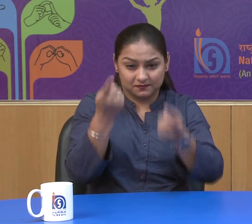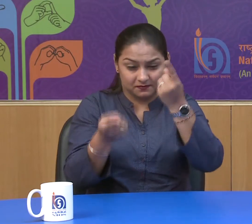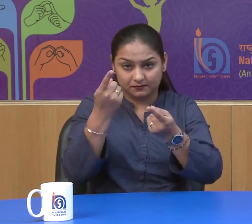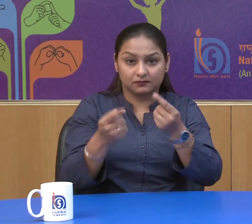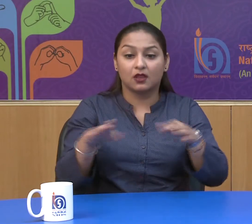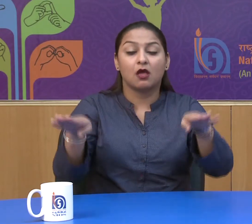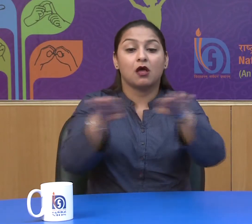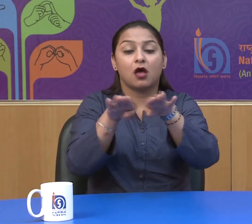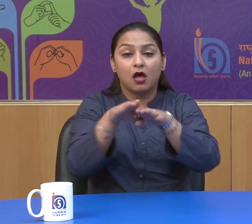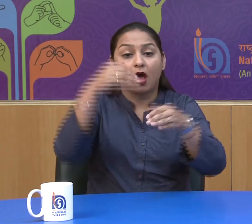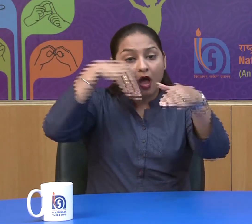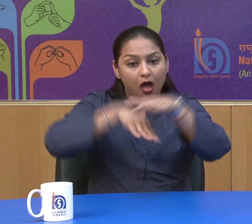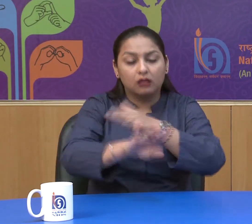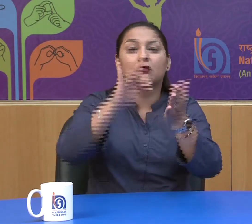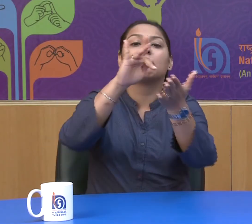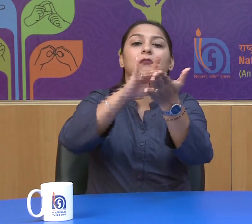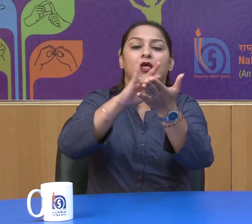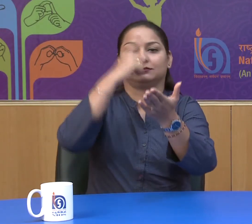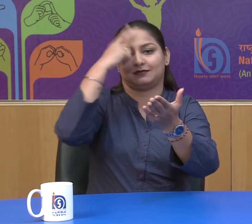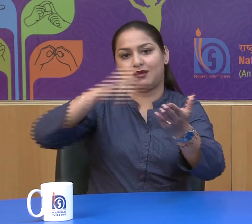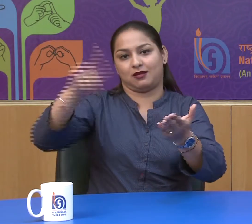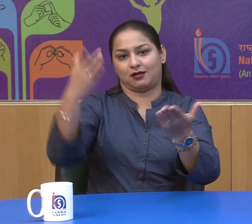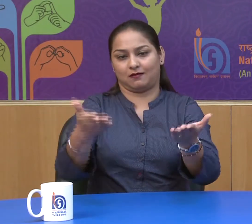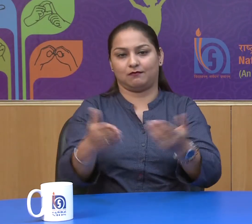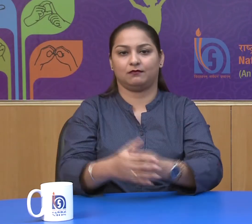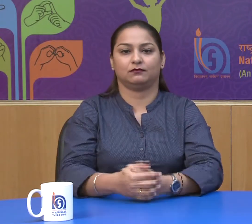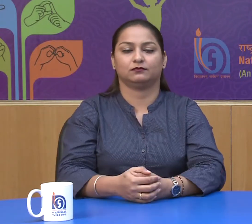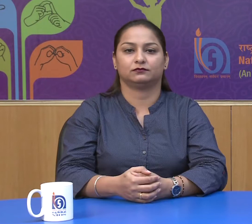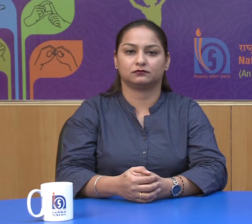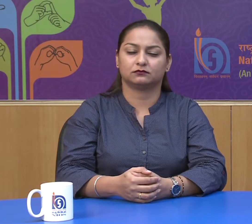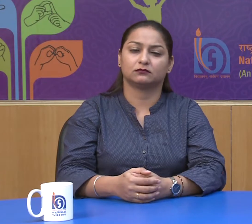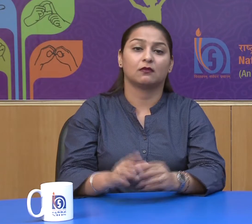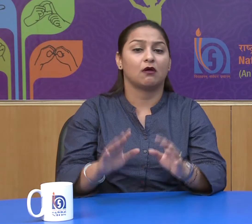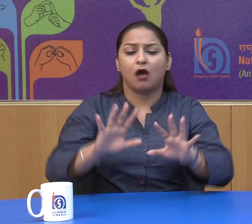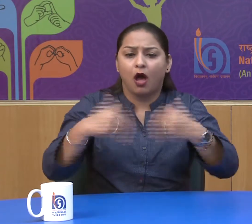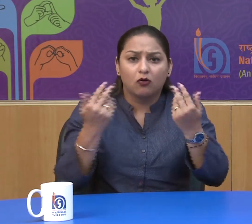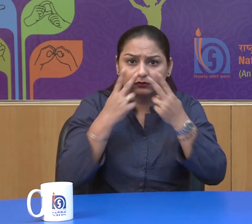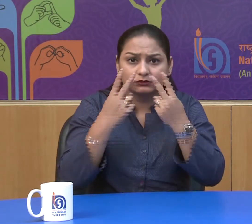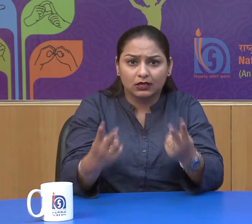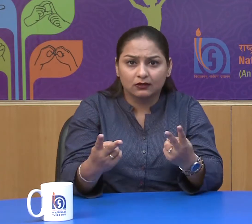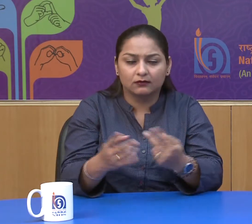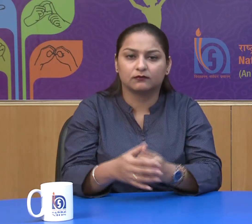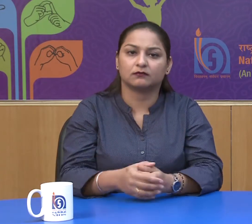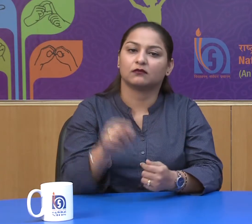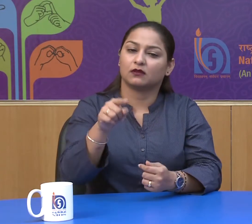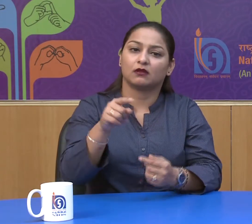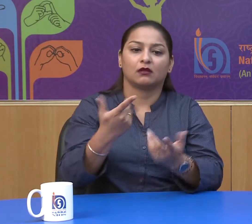instability in the country. And ultimately, they destroyed